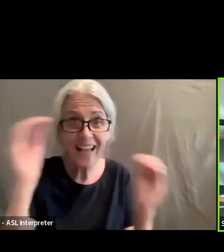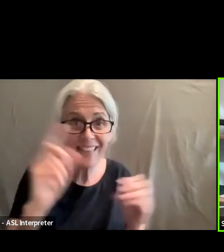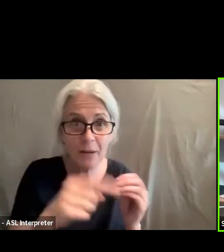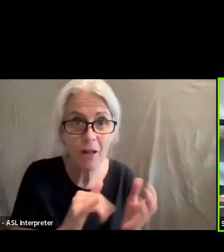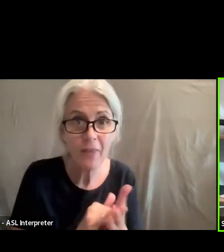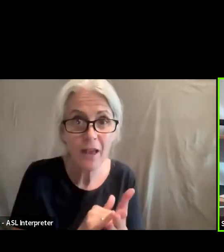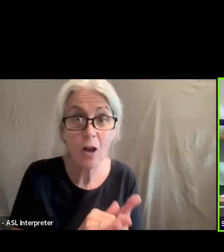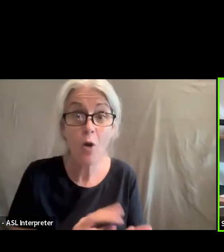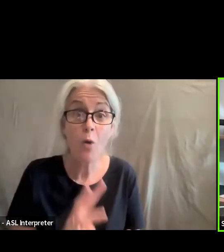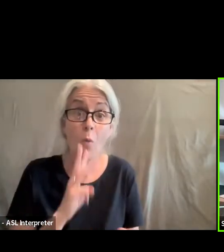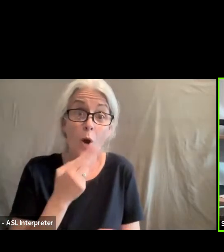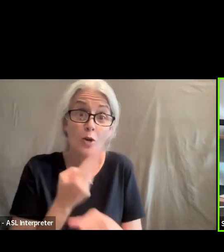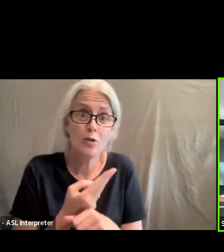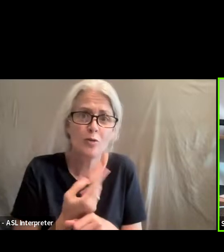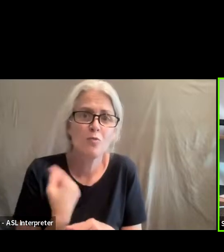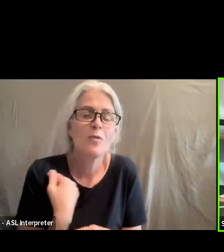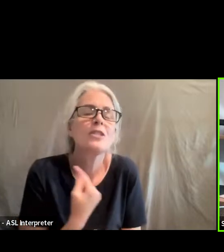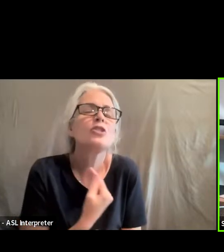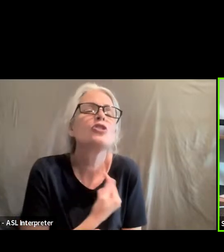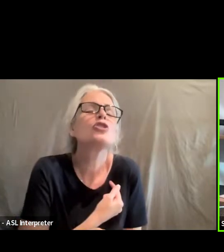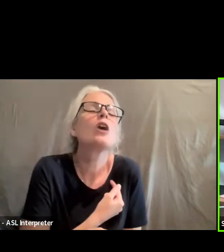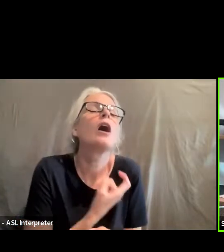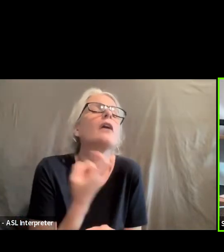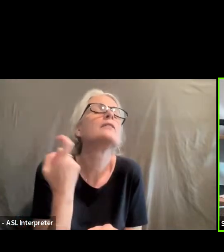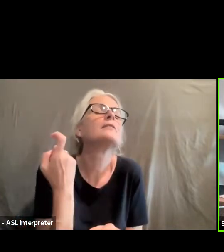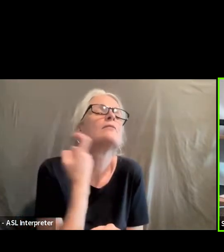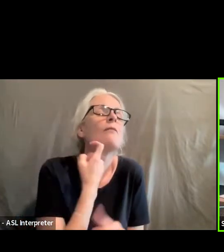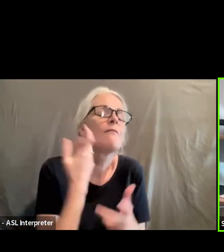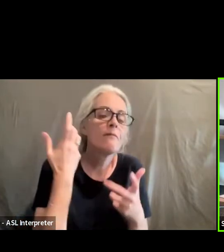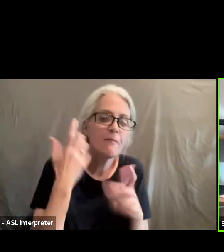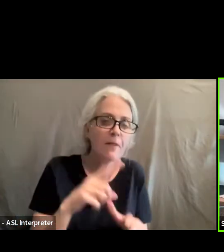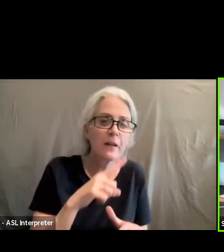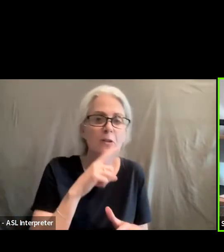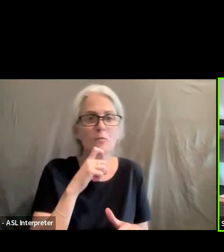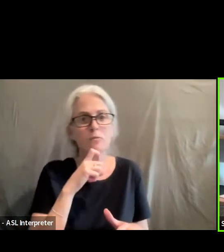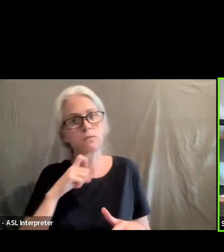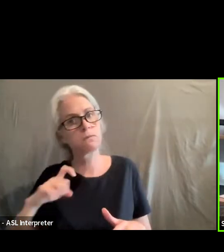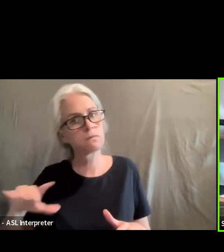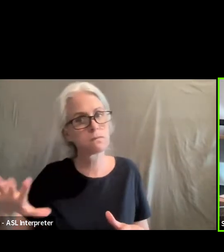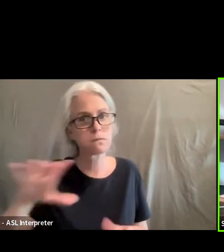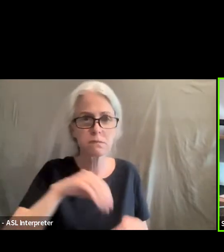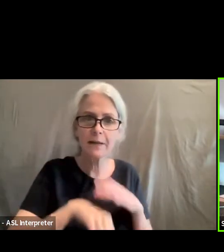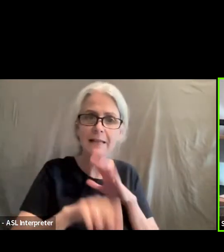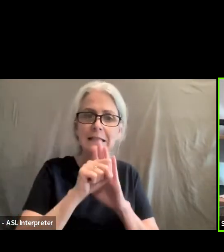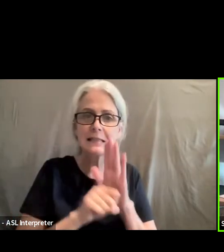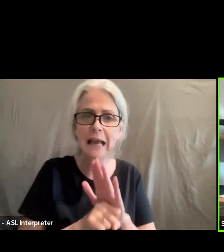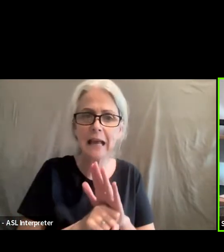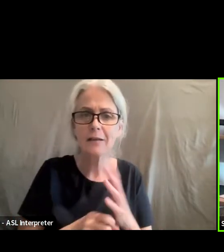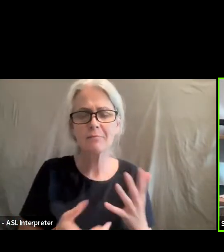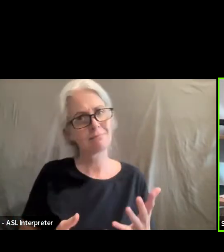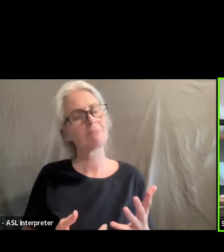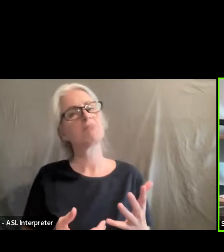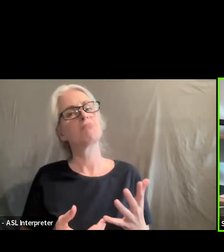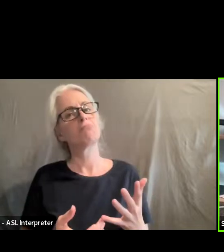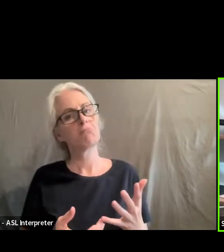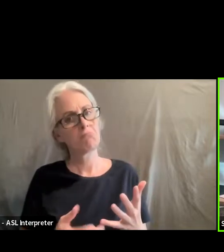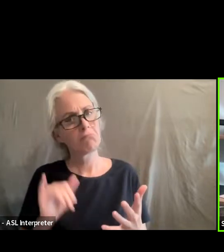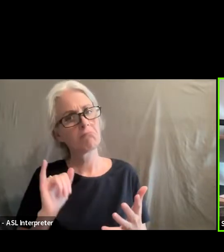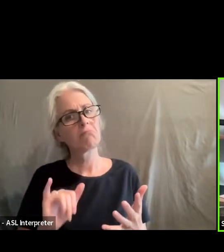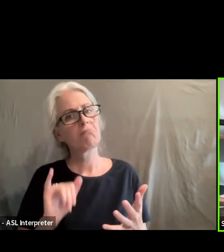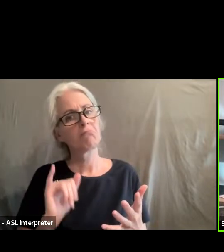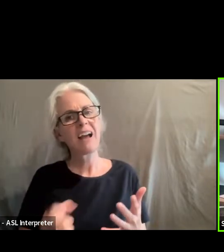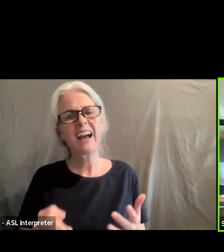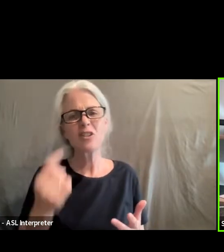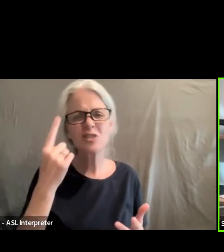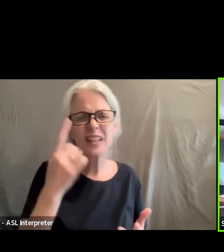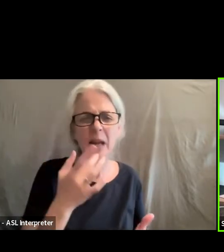water consumption. We just got out of a drought in this state. Yeah. So those kinds of questions and understanding bias and